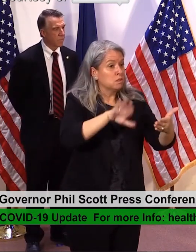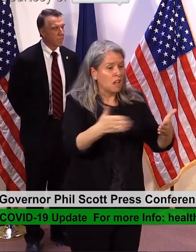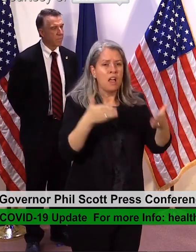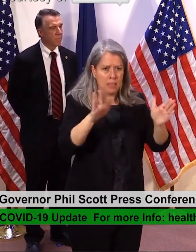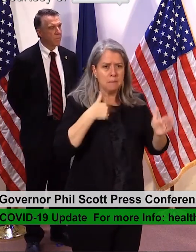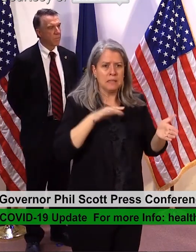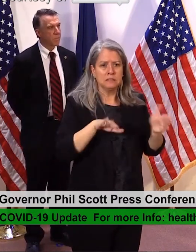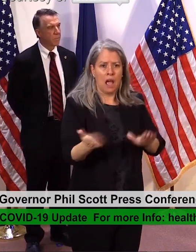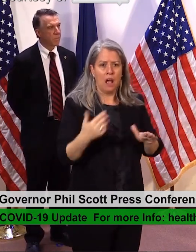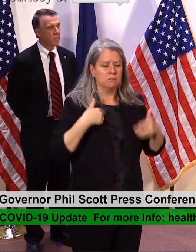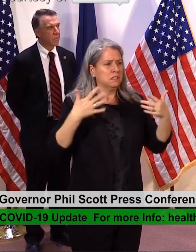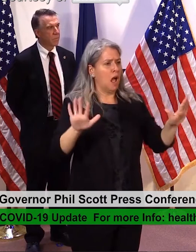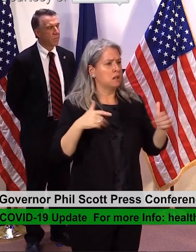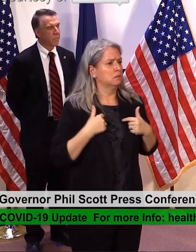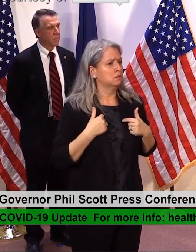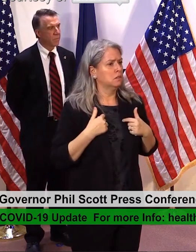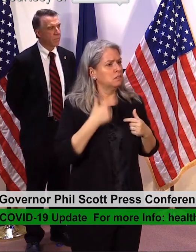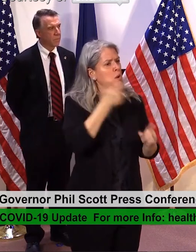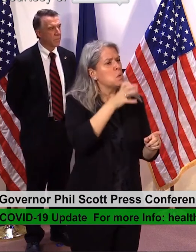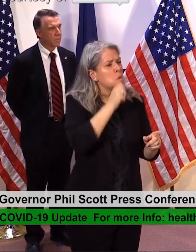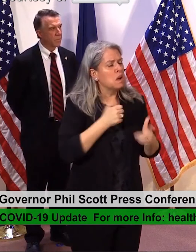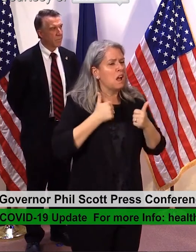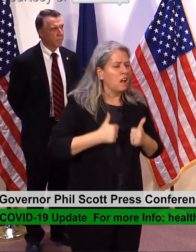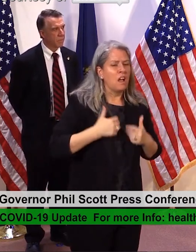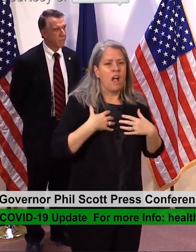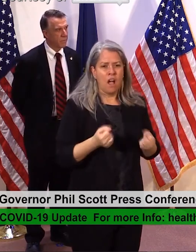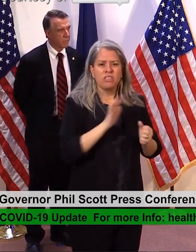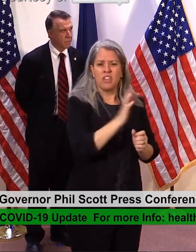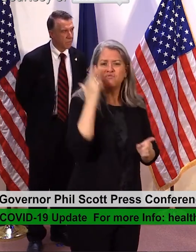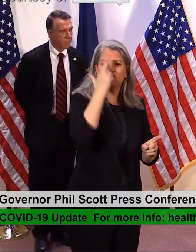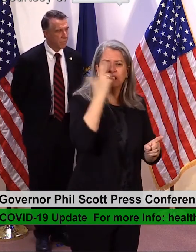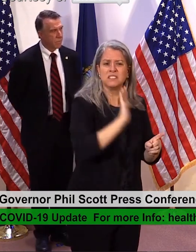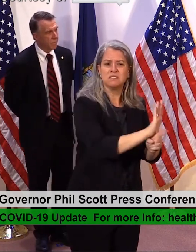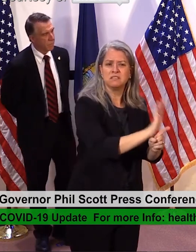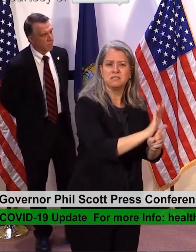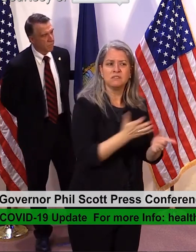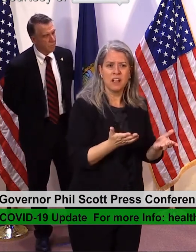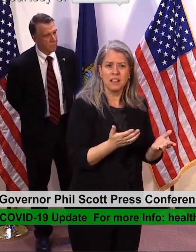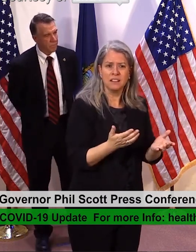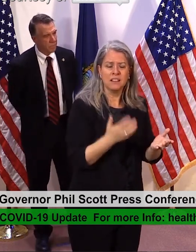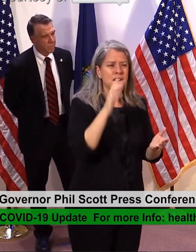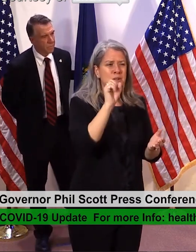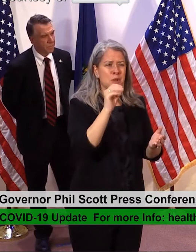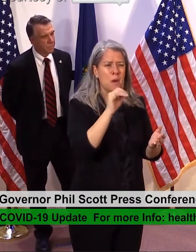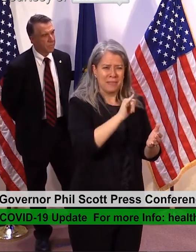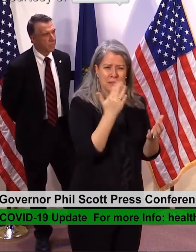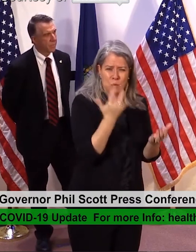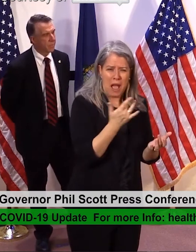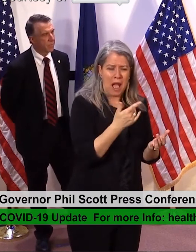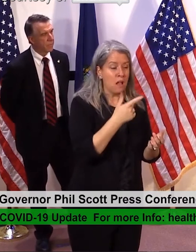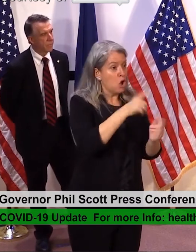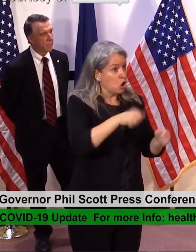if you will. There's also a bit of a success story at Burlington Health and Rehab, which isn't